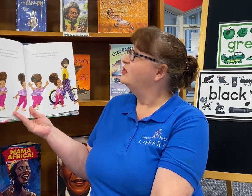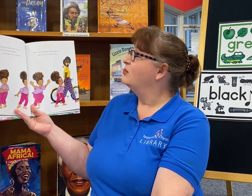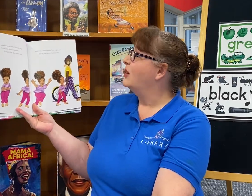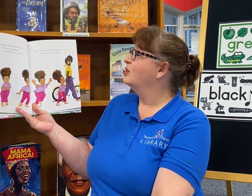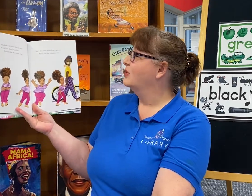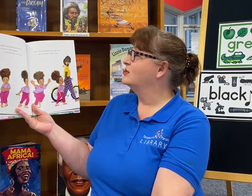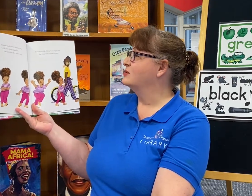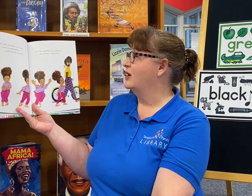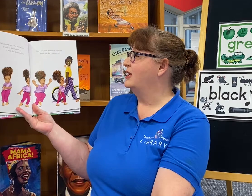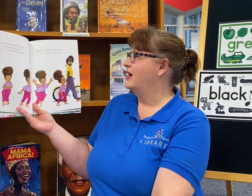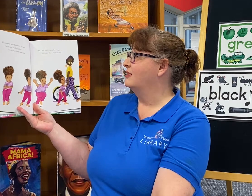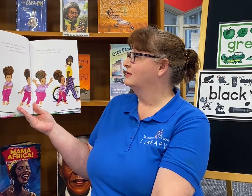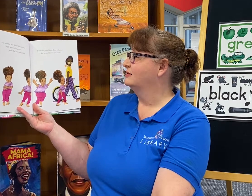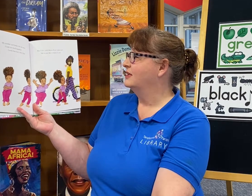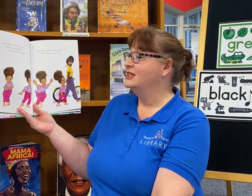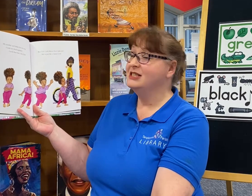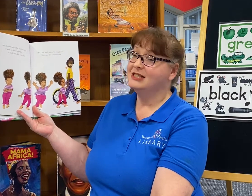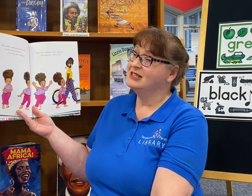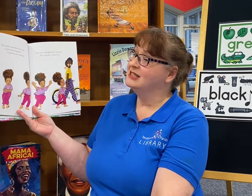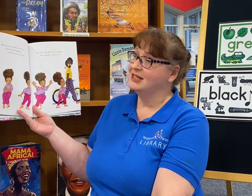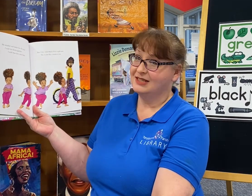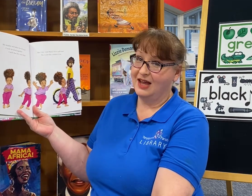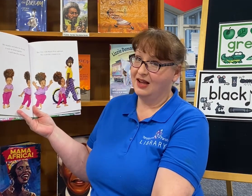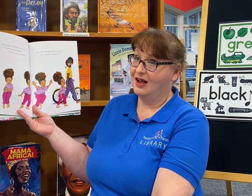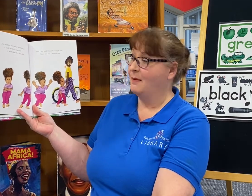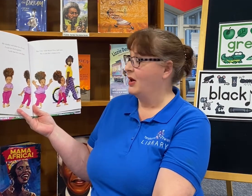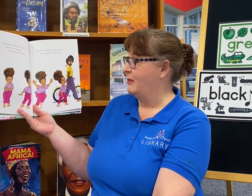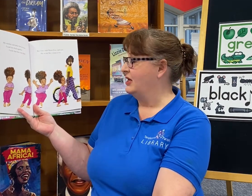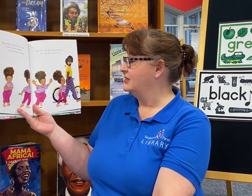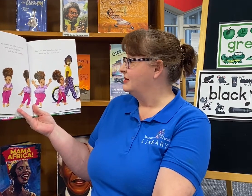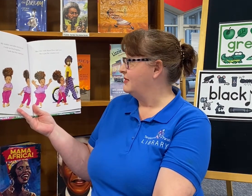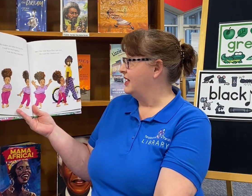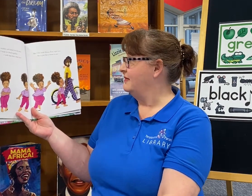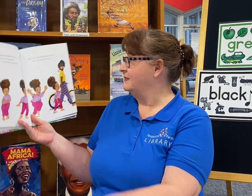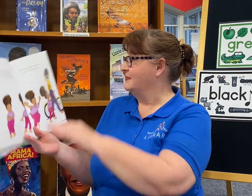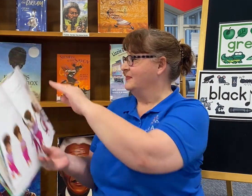Mama Rose right now, and she's just like a mama to me.